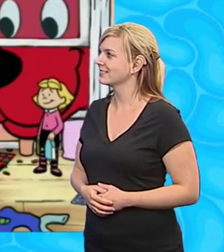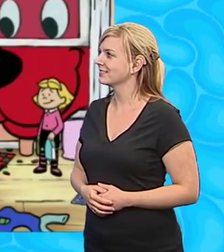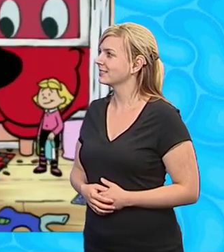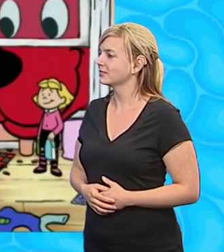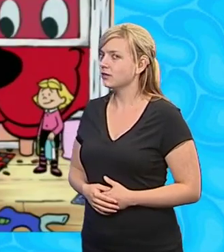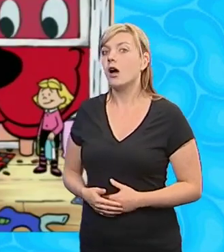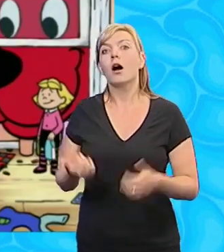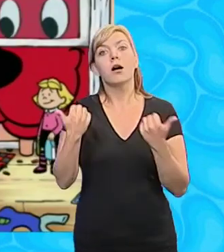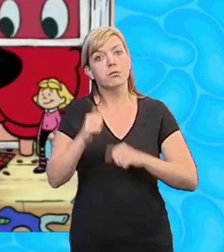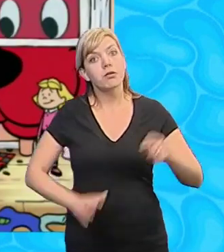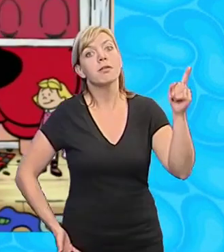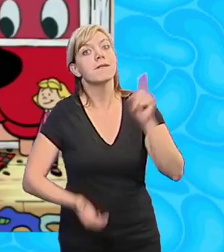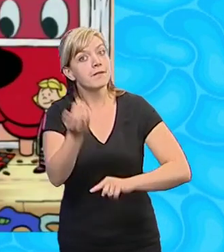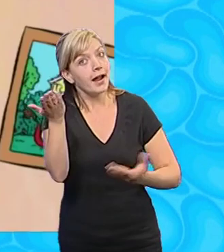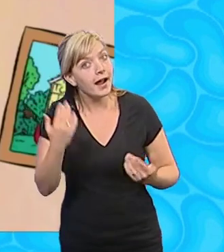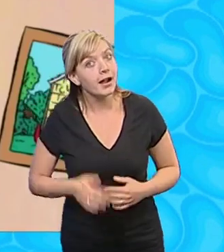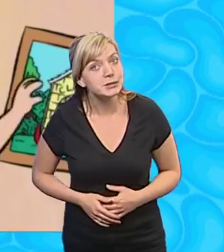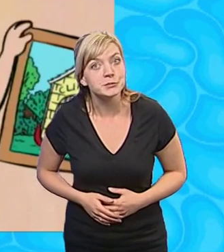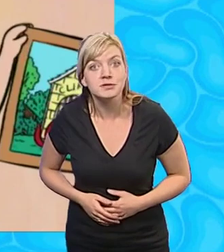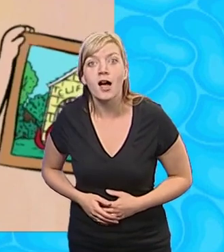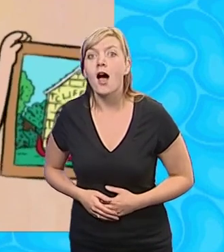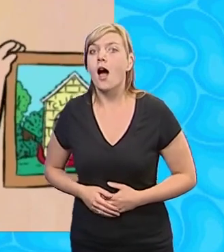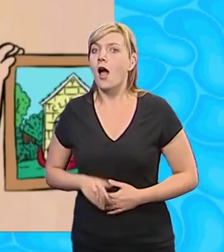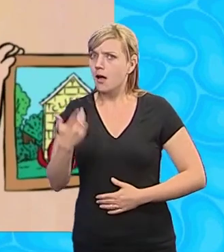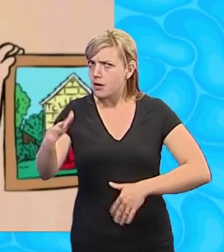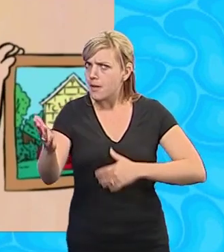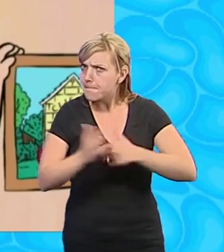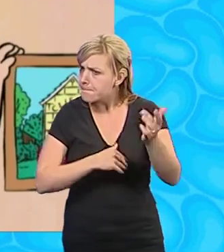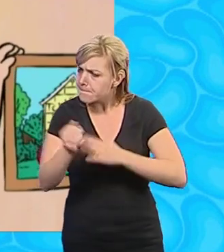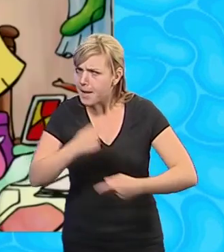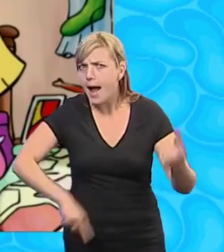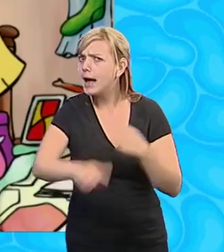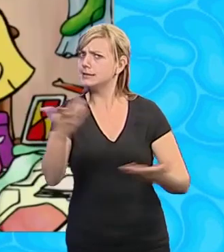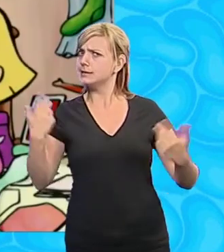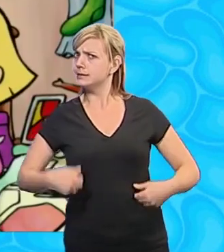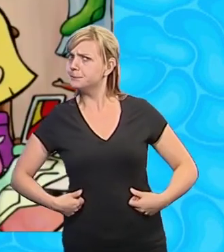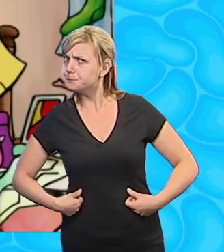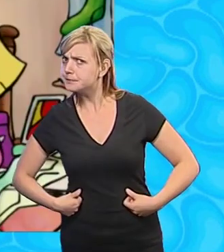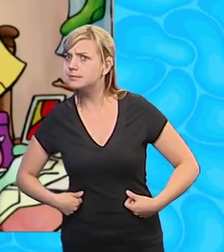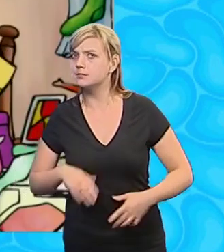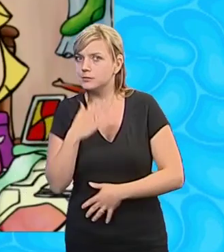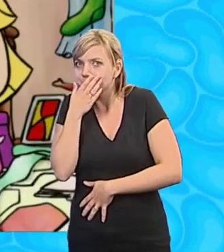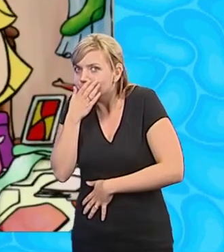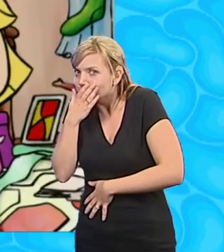I see you found your cozy, Emily Elizabeth. But you made a bit of a mess in the process. Oops.